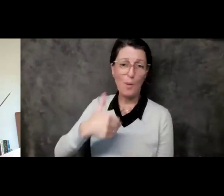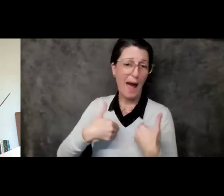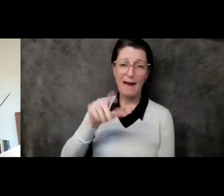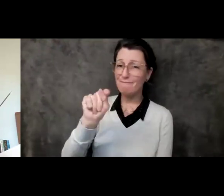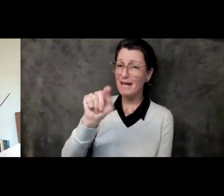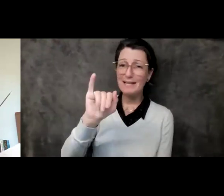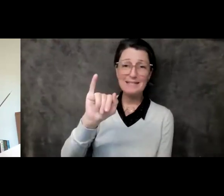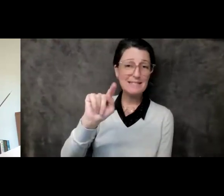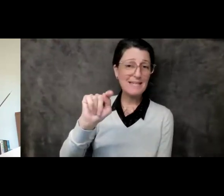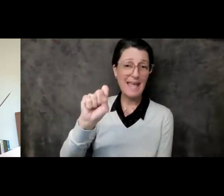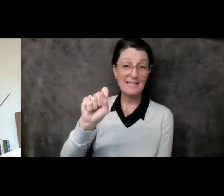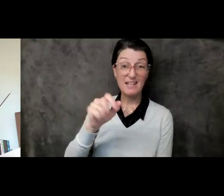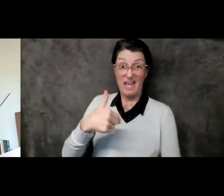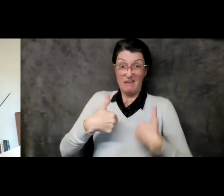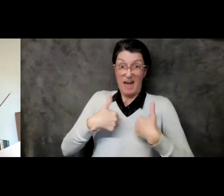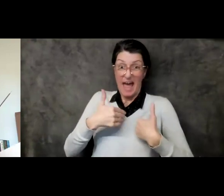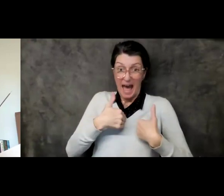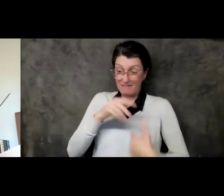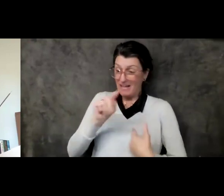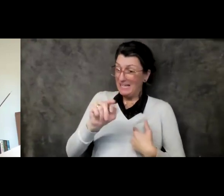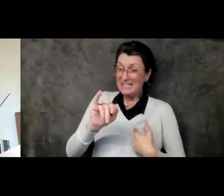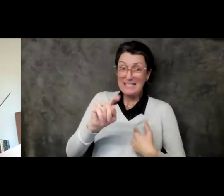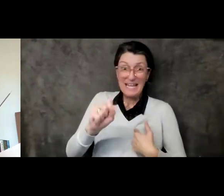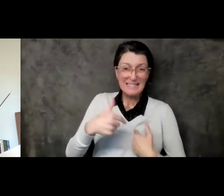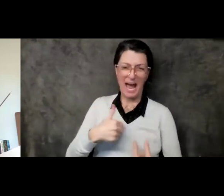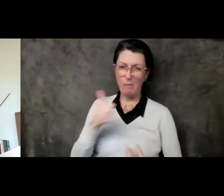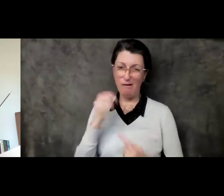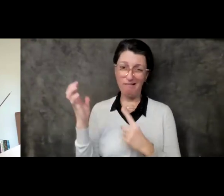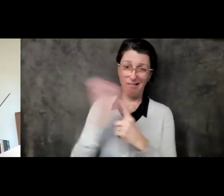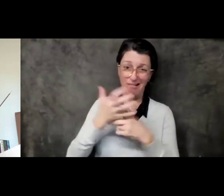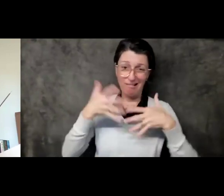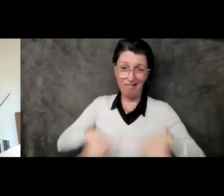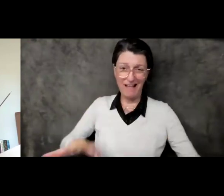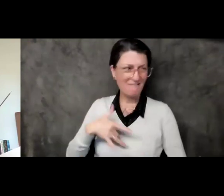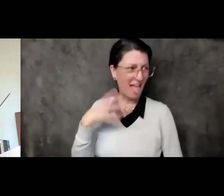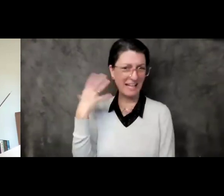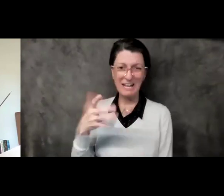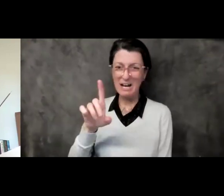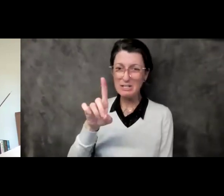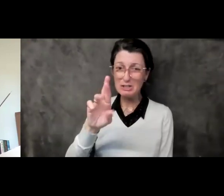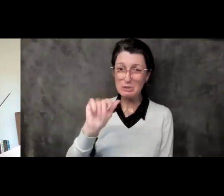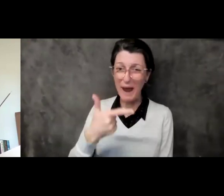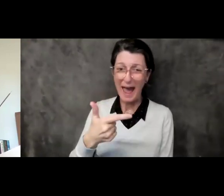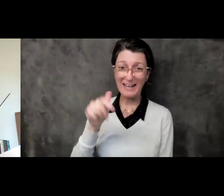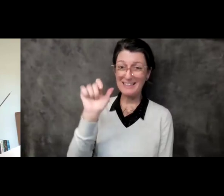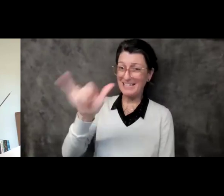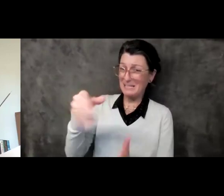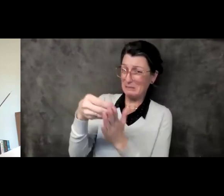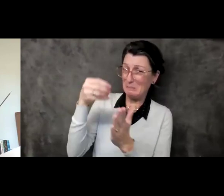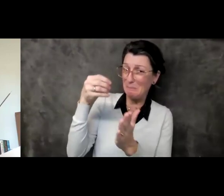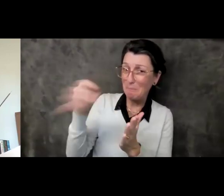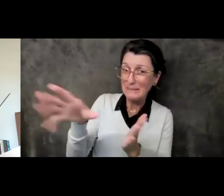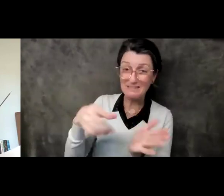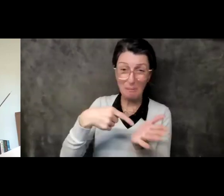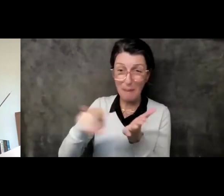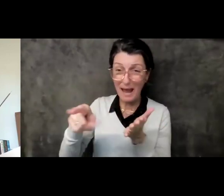wasn't about to go dressing in no drag shit. For one thing, it costs too much, and I've got better things to do with my money. For